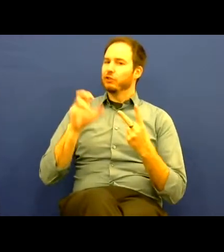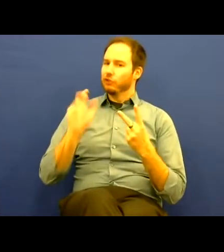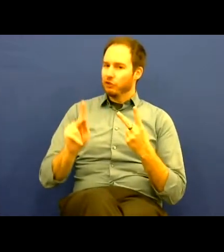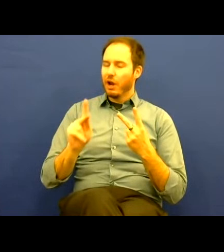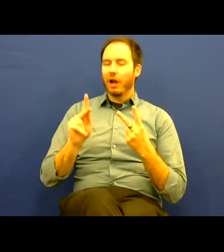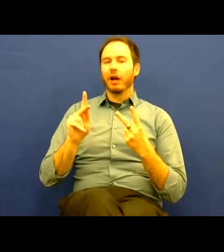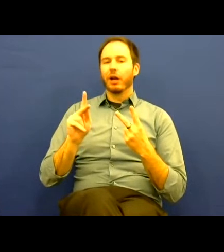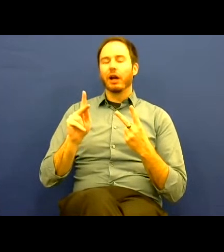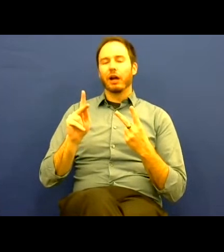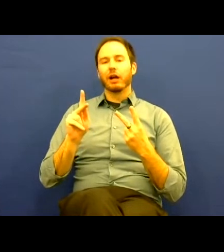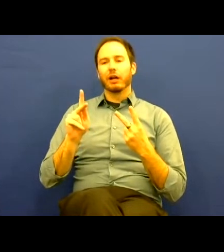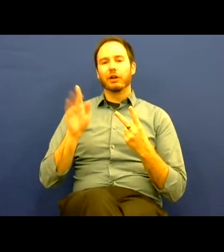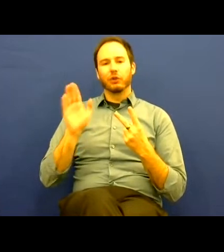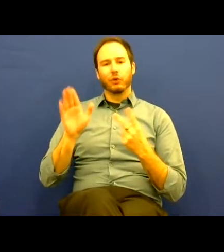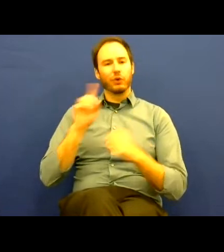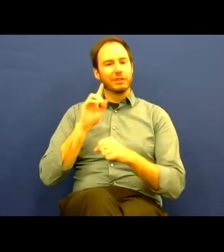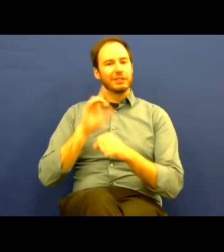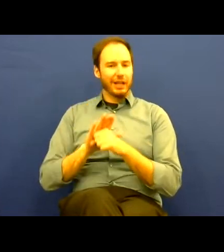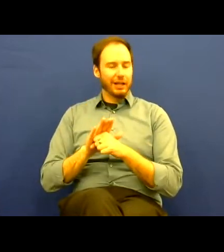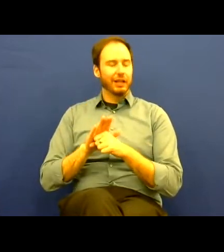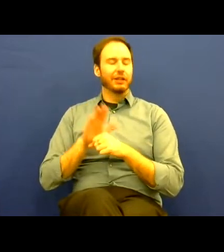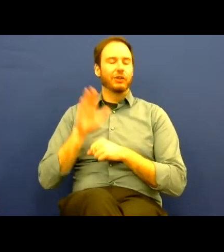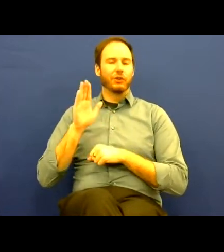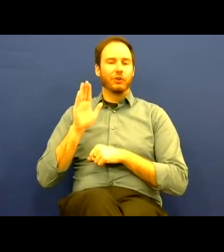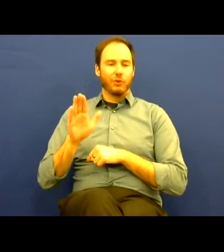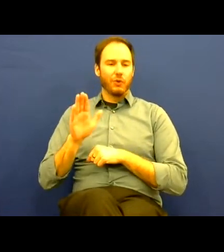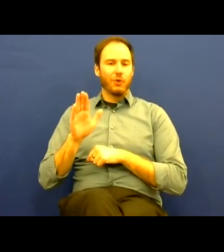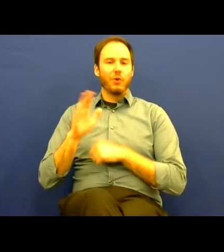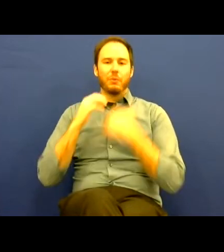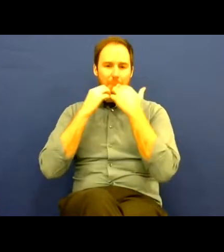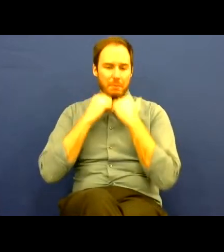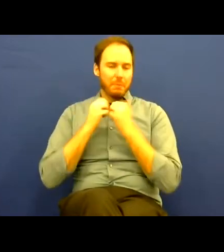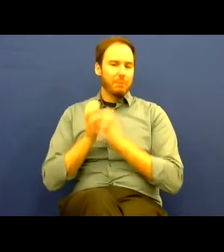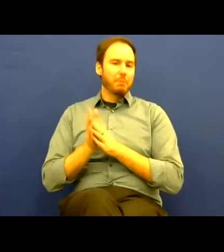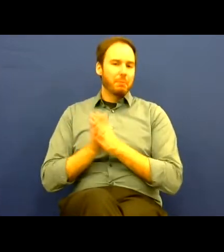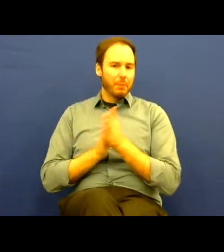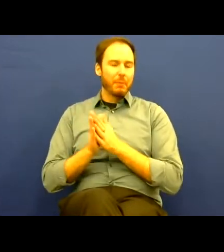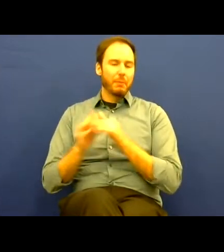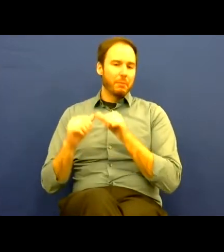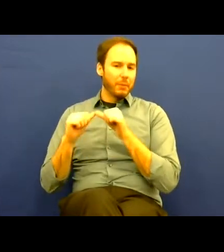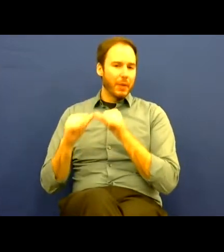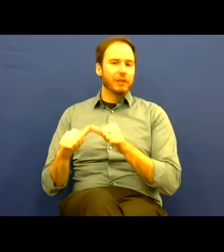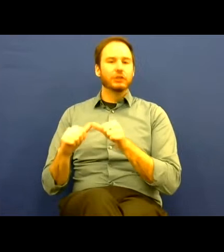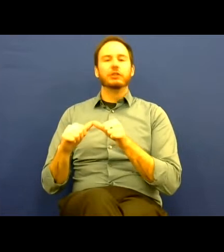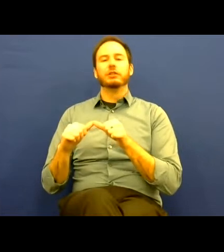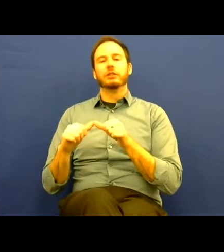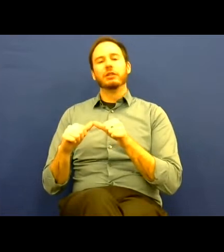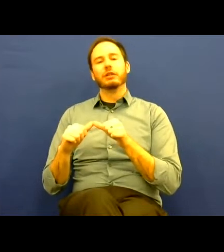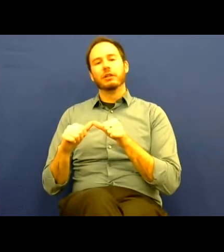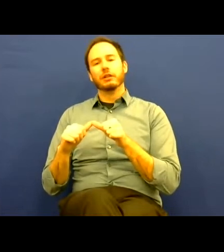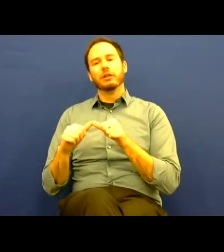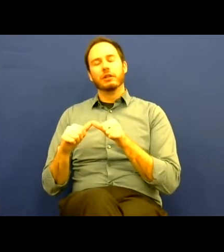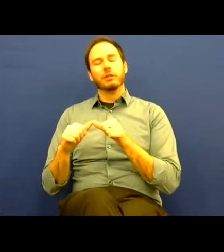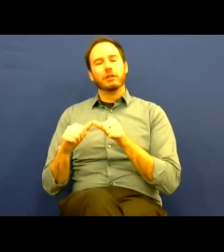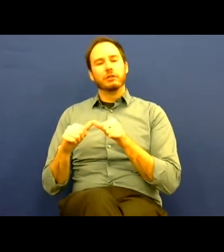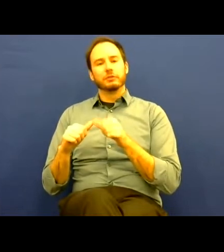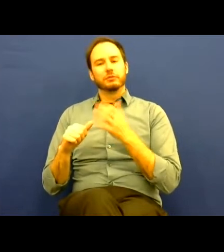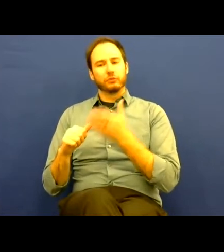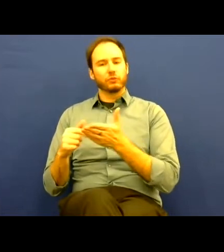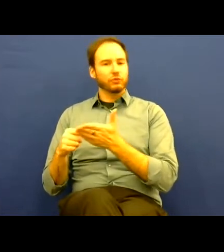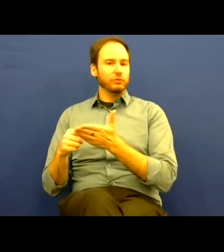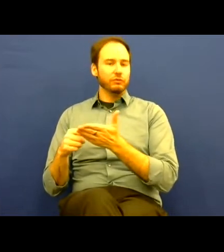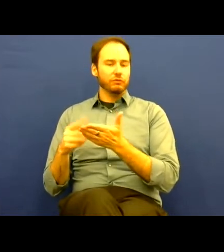for the dedication and passion that you have